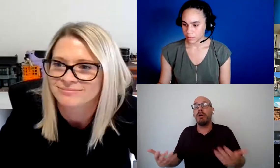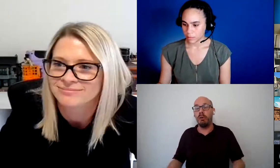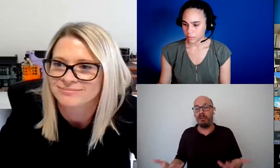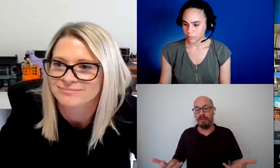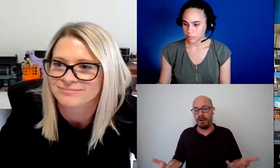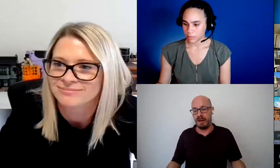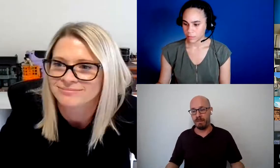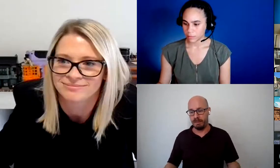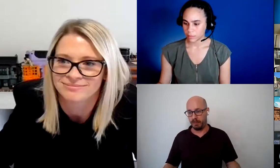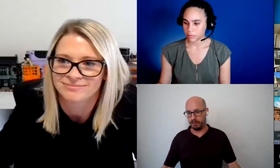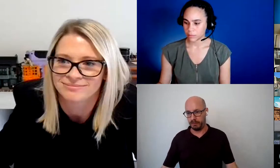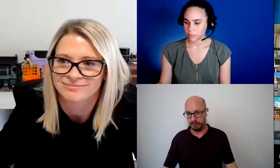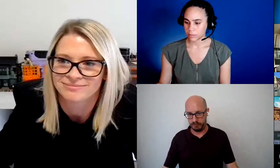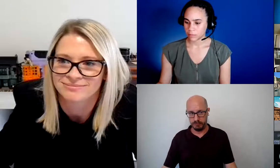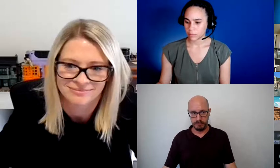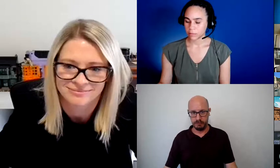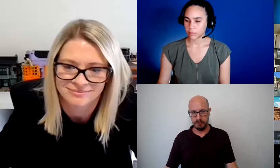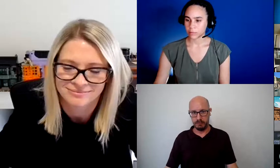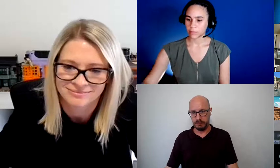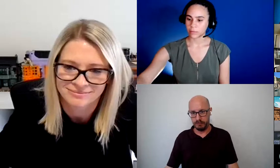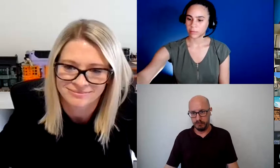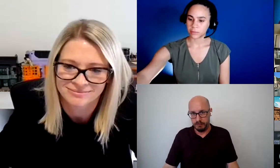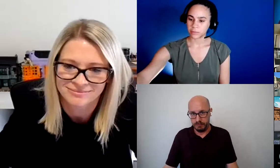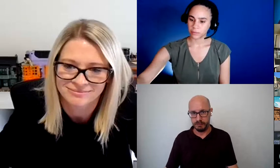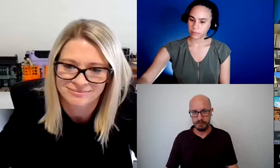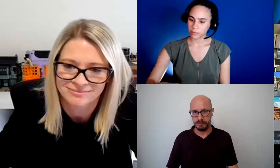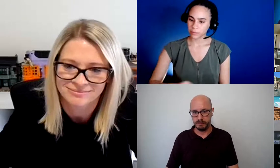more inclusive for deaf people. That's awesome.